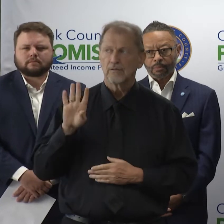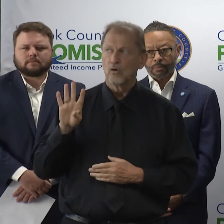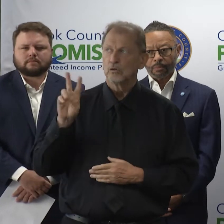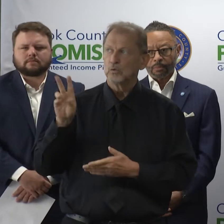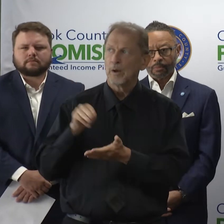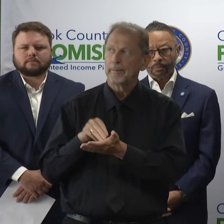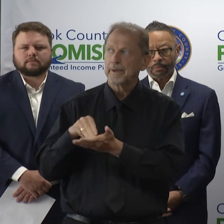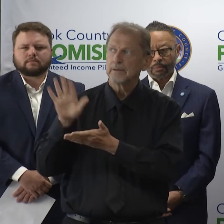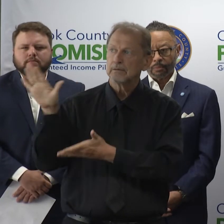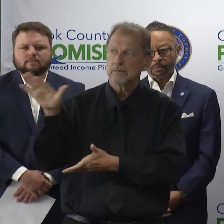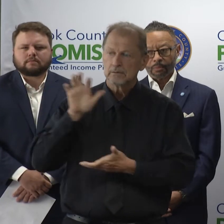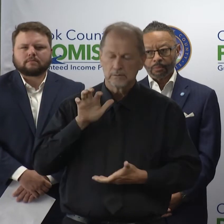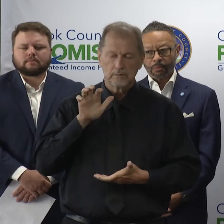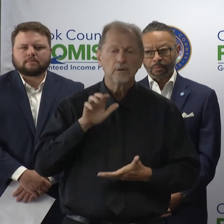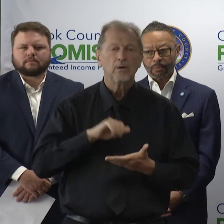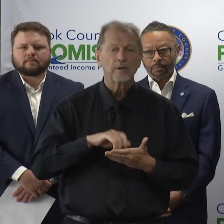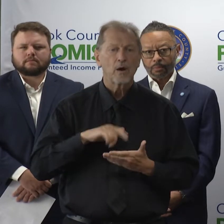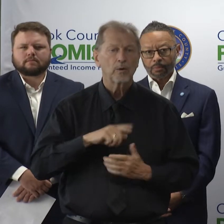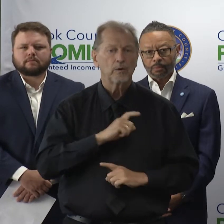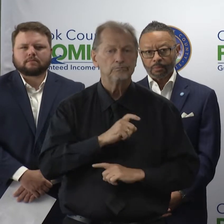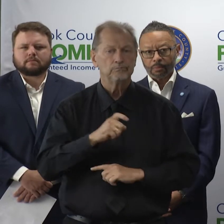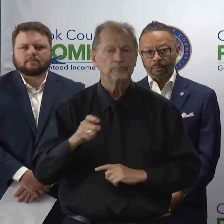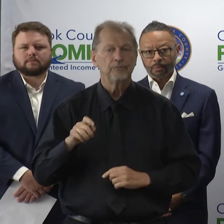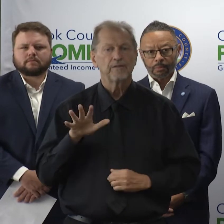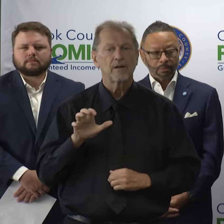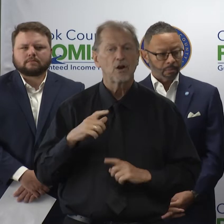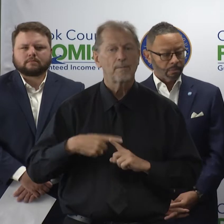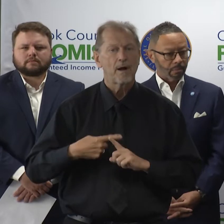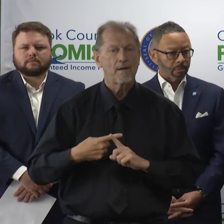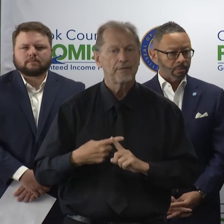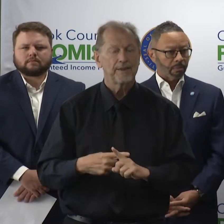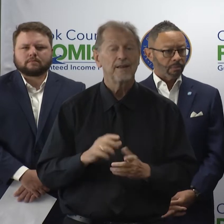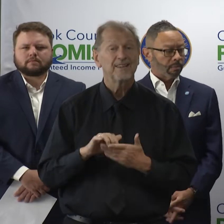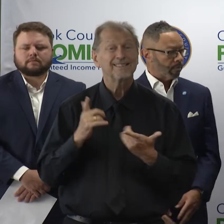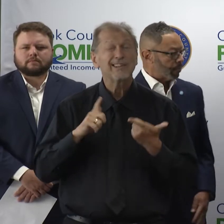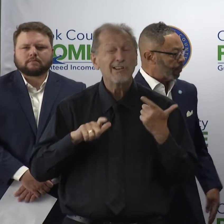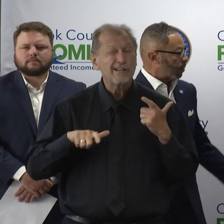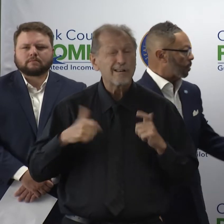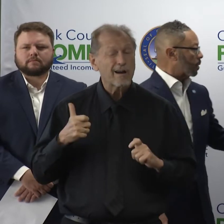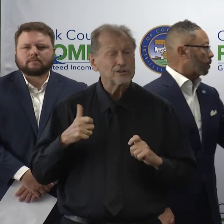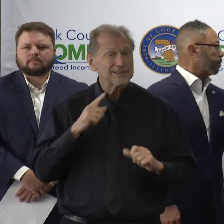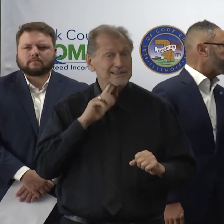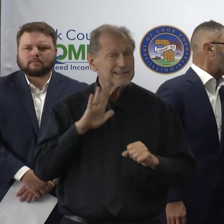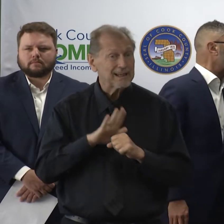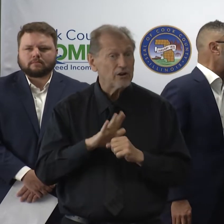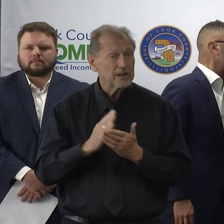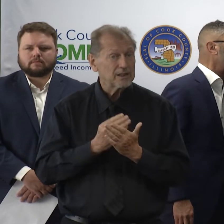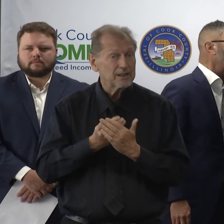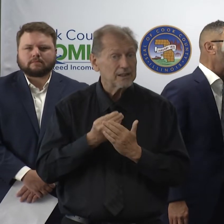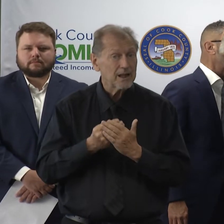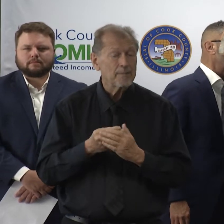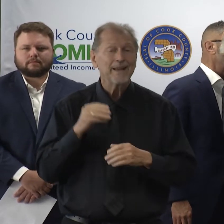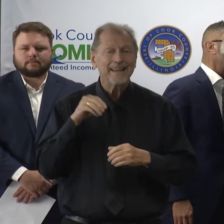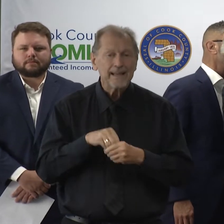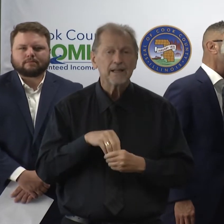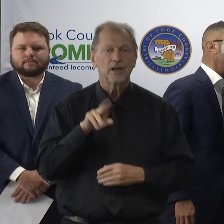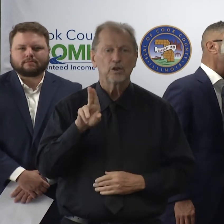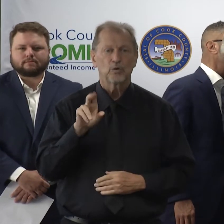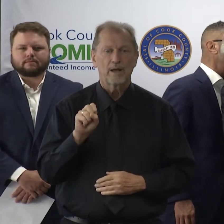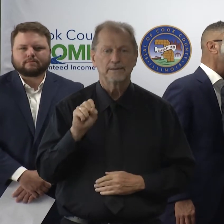investment, this is the largest publicly funded guaranteed income initiative in the